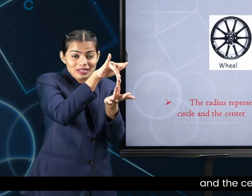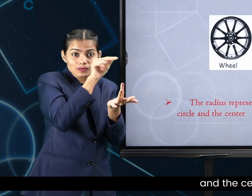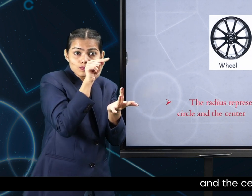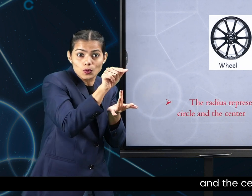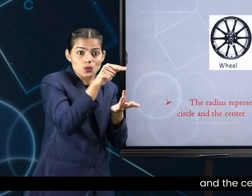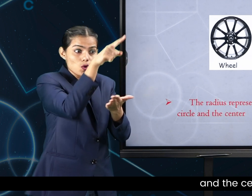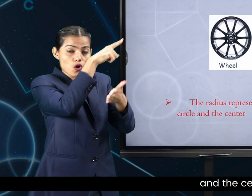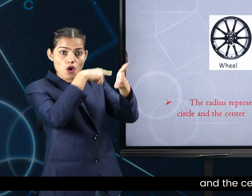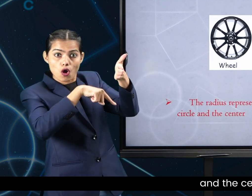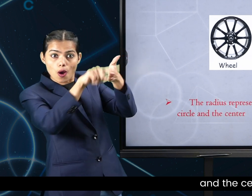the center.